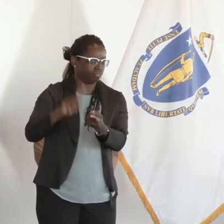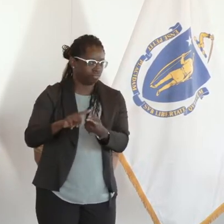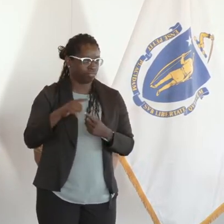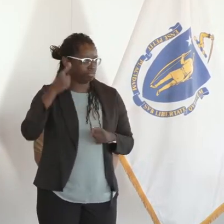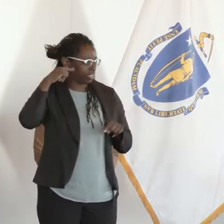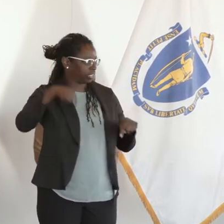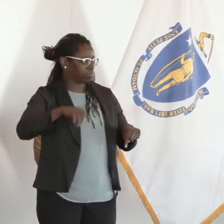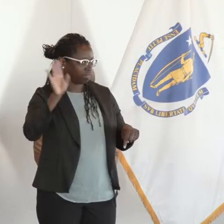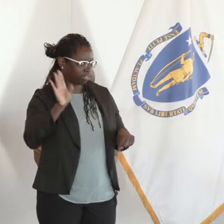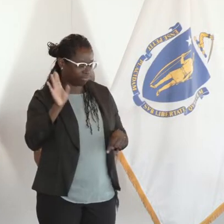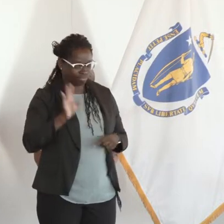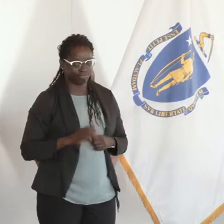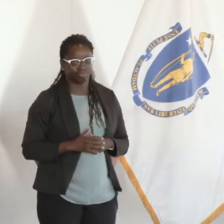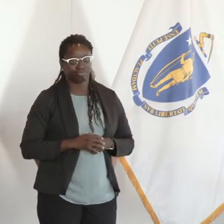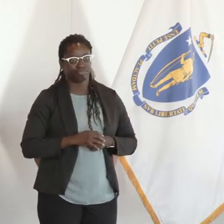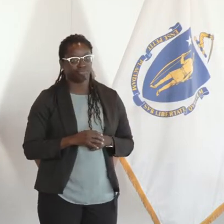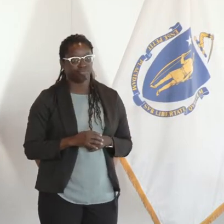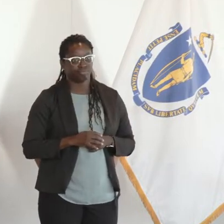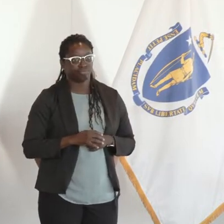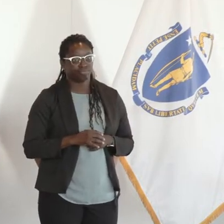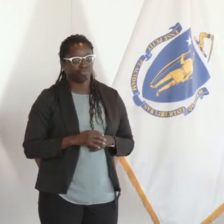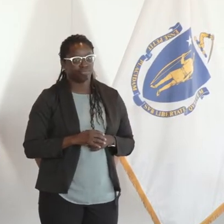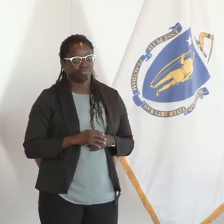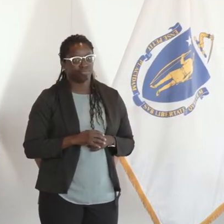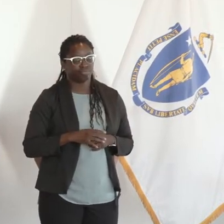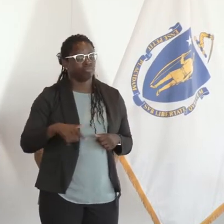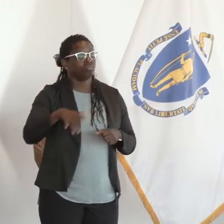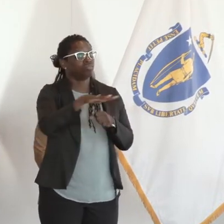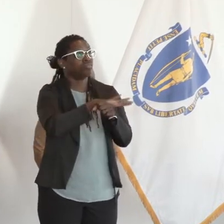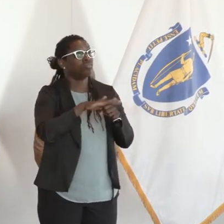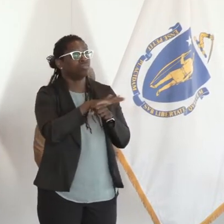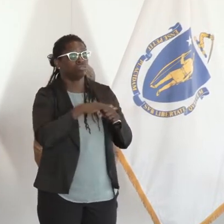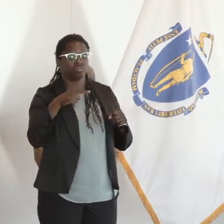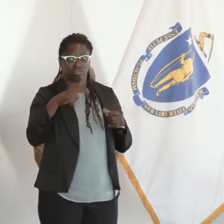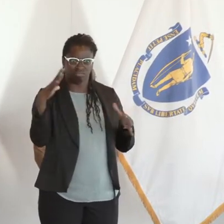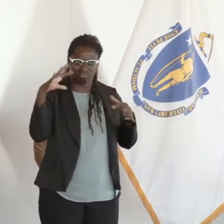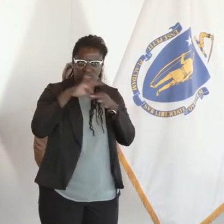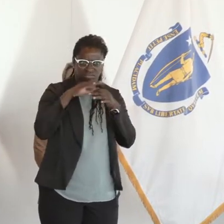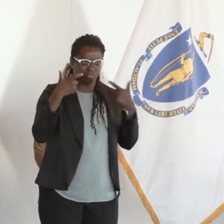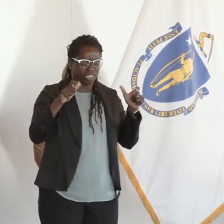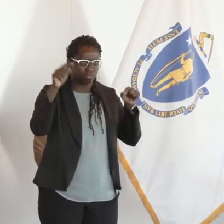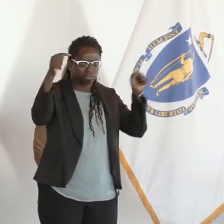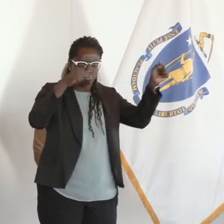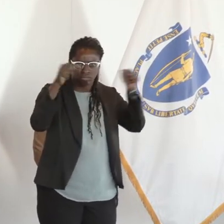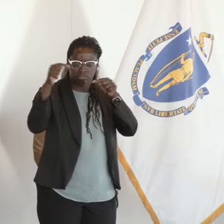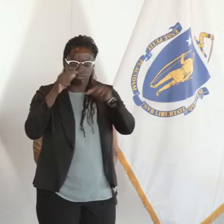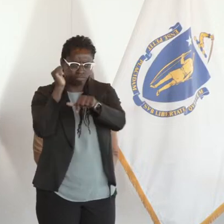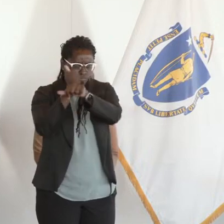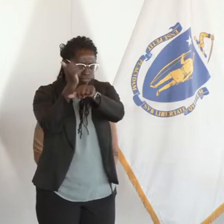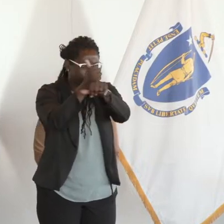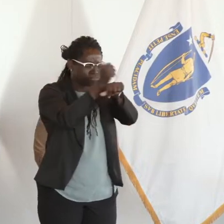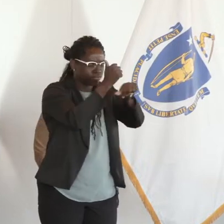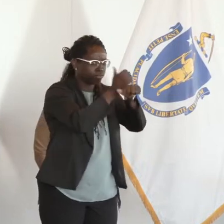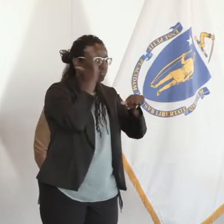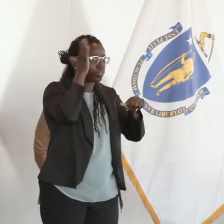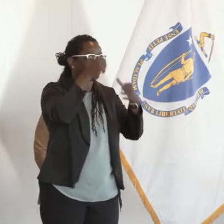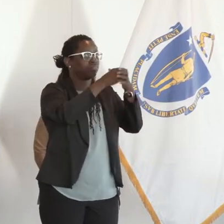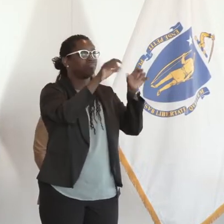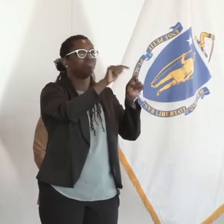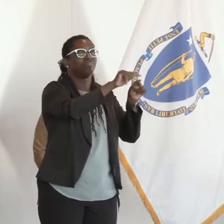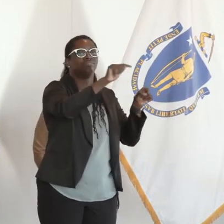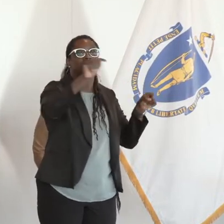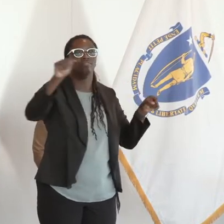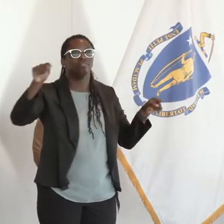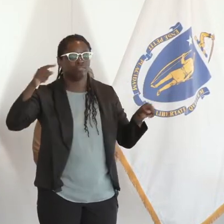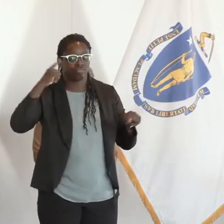intentional because the region's large institutions must do their part to ensure the city and state meet their 2050 net zero direct emissions goals.